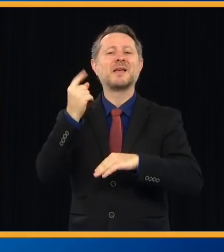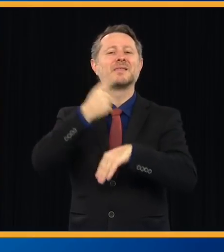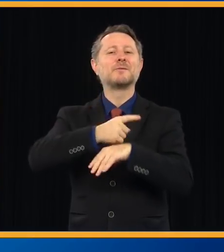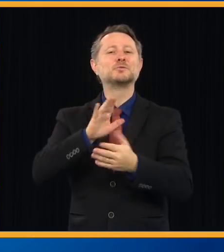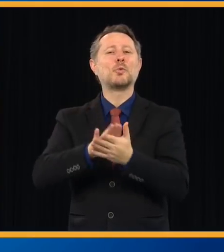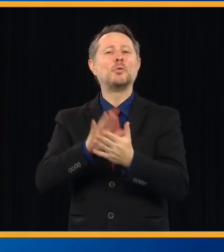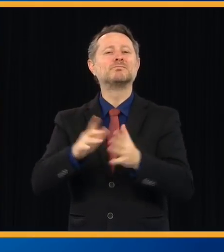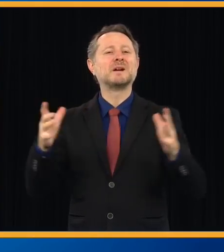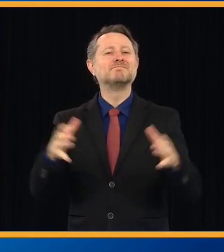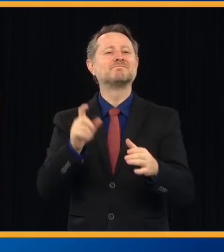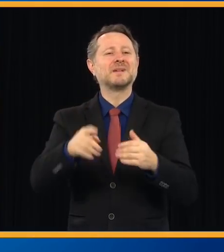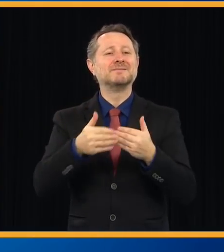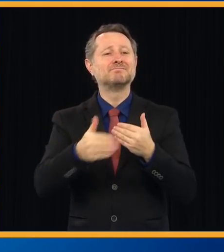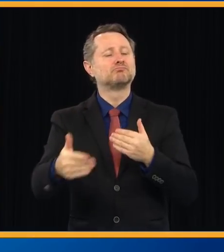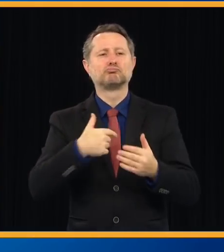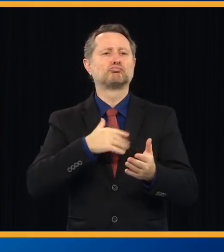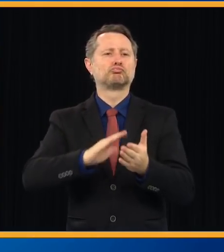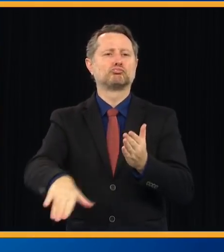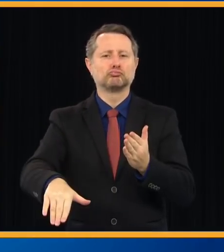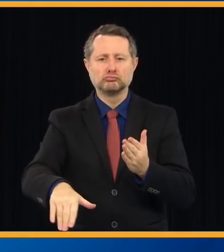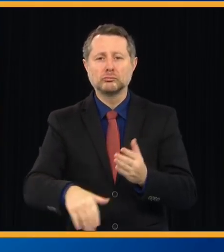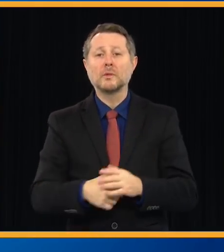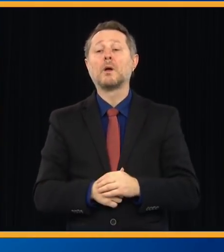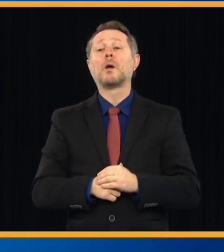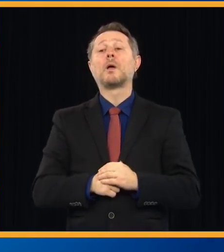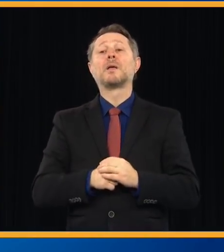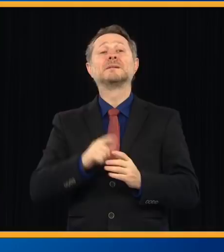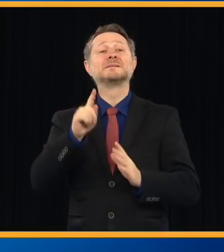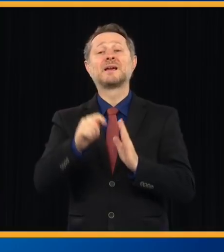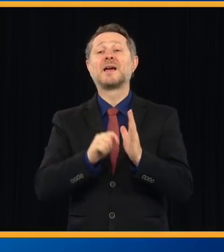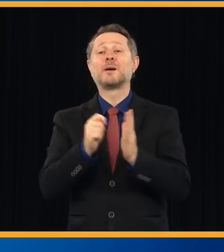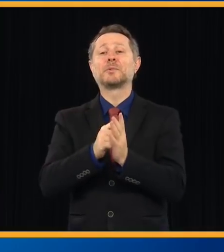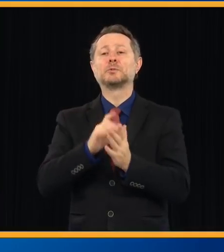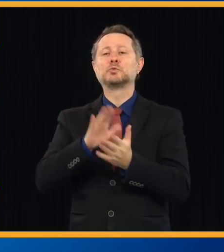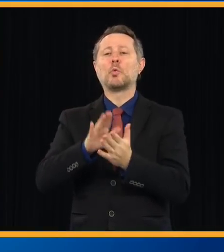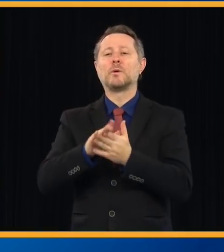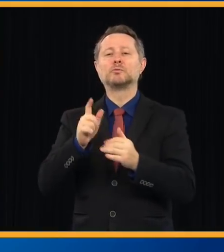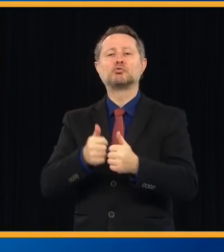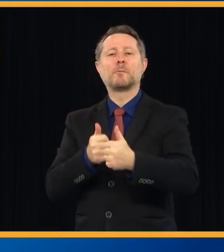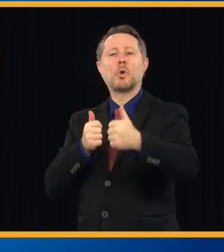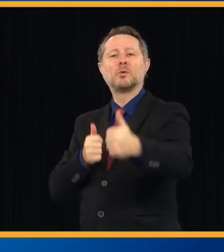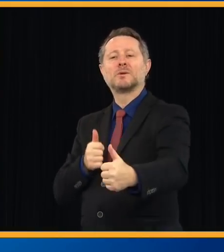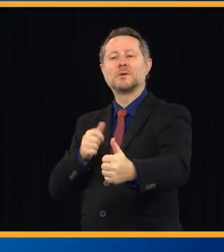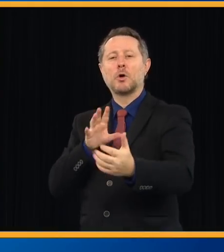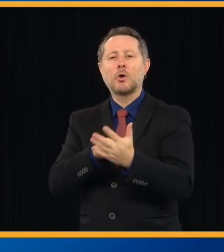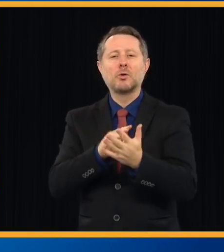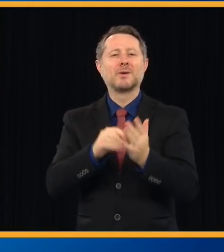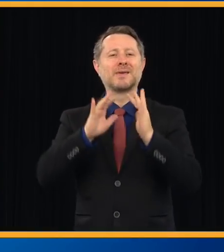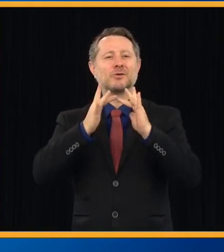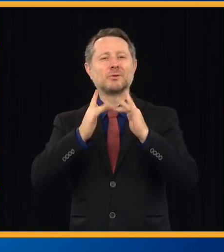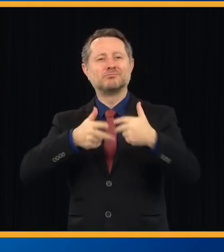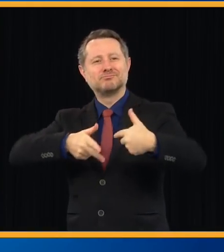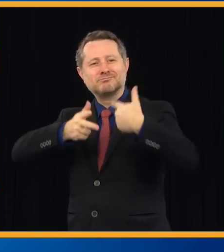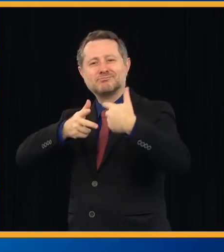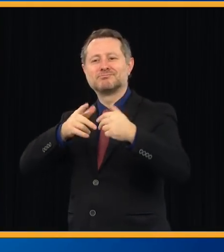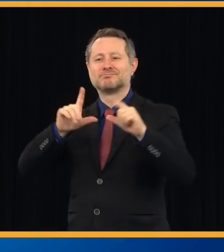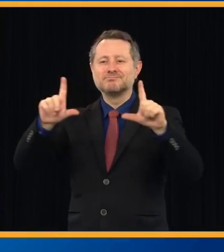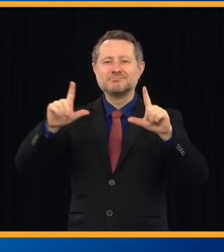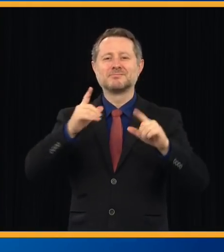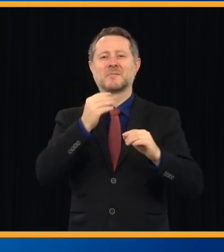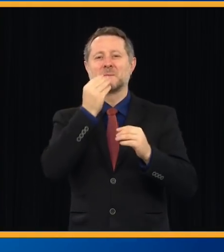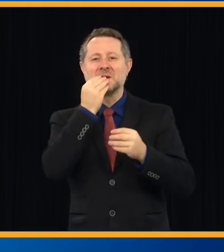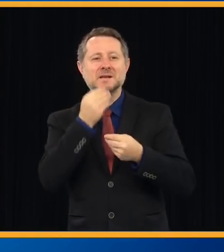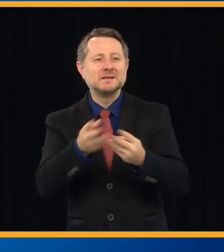teaching. Schools then transferred to distance learning programs, meal delivery services, child care options for